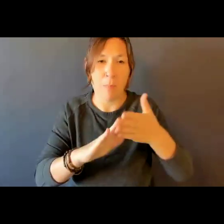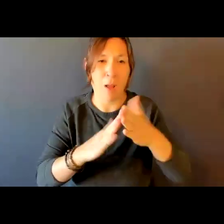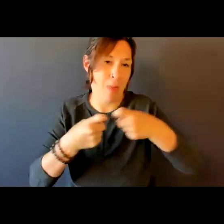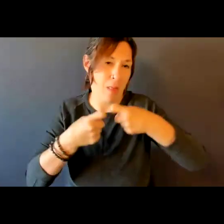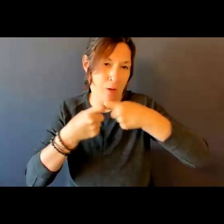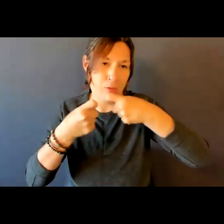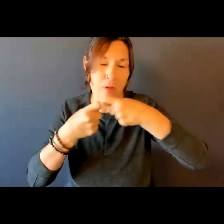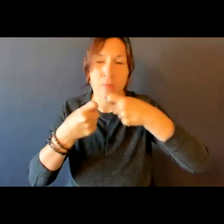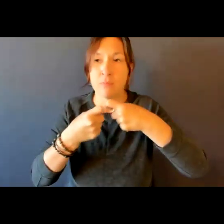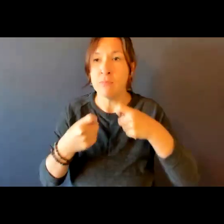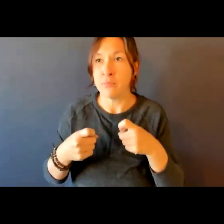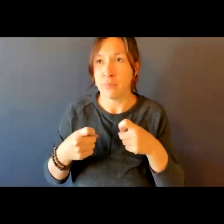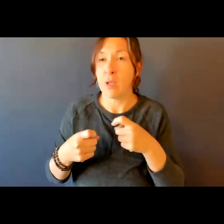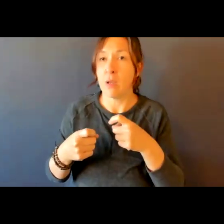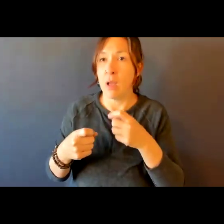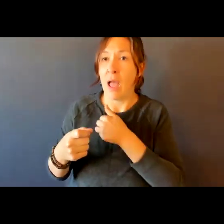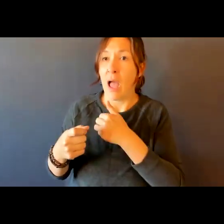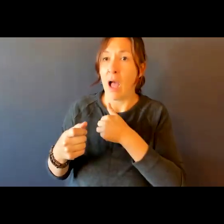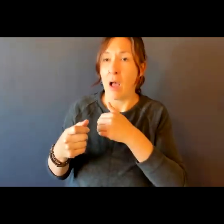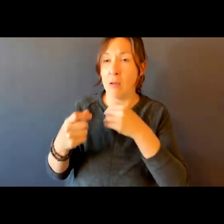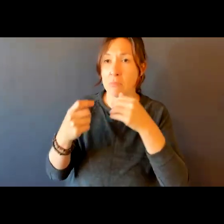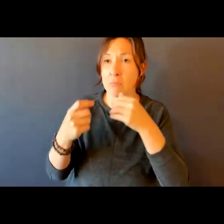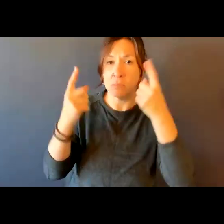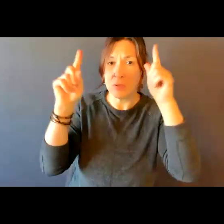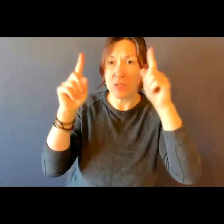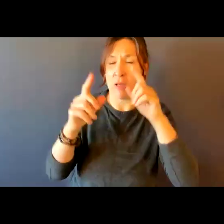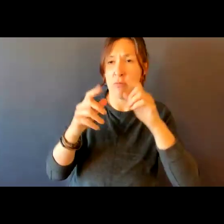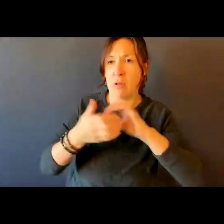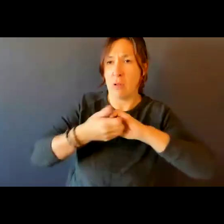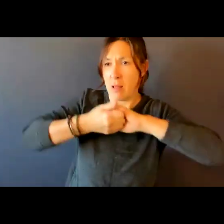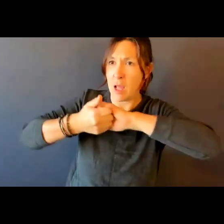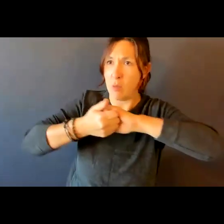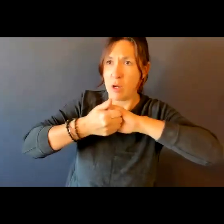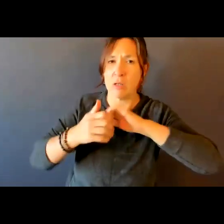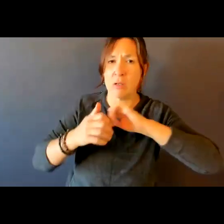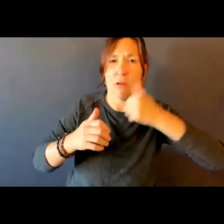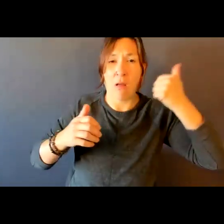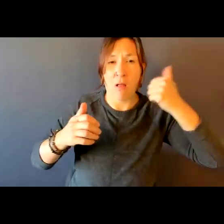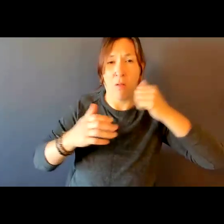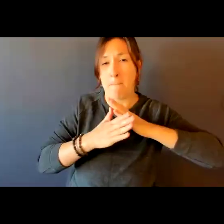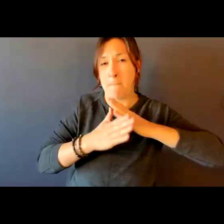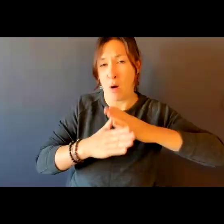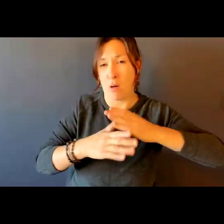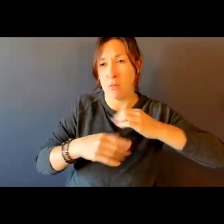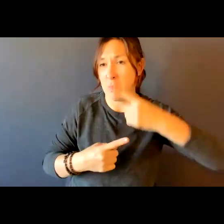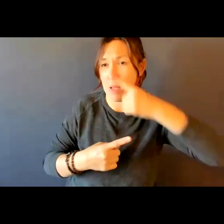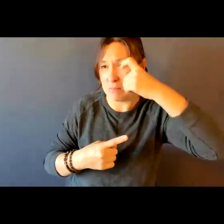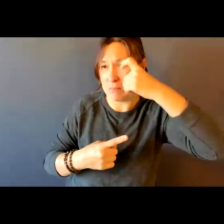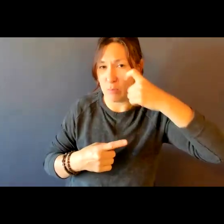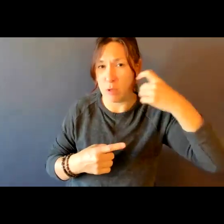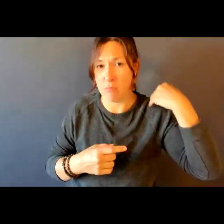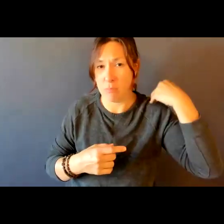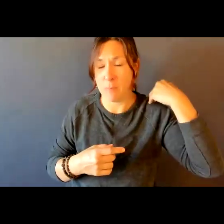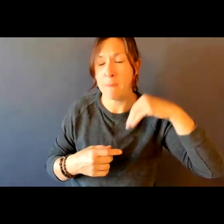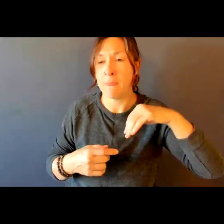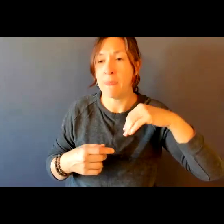After a successful collaboration with many partners this past summer to install electric charging infrastructure at